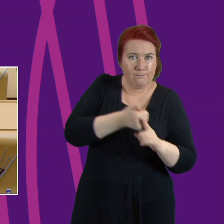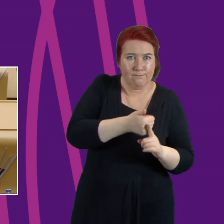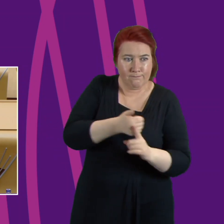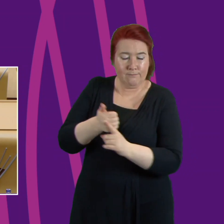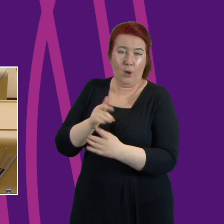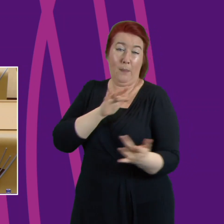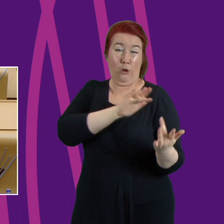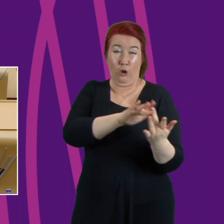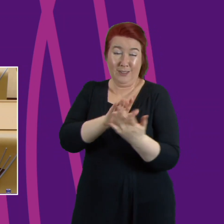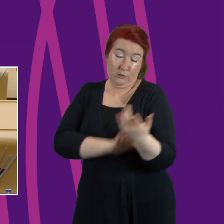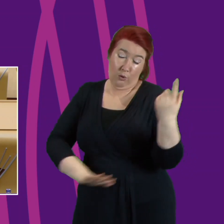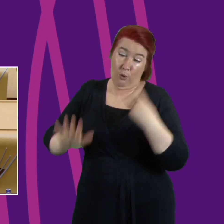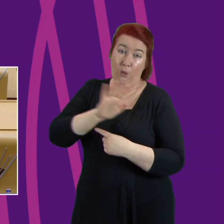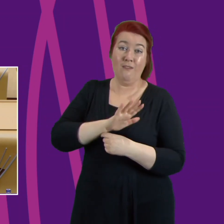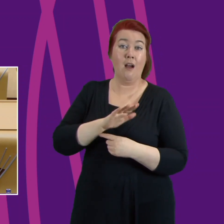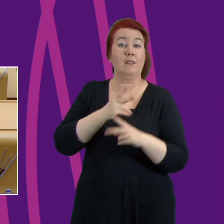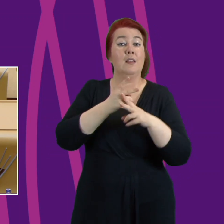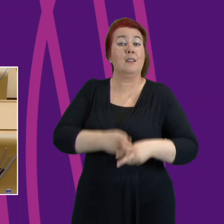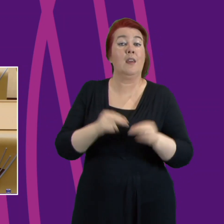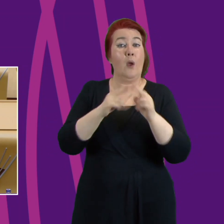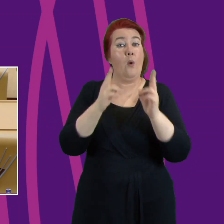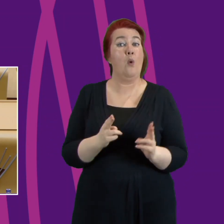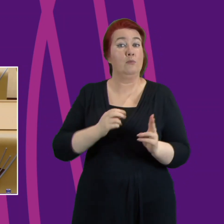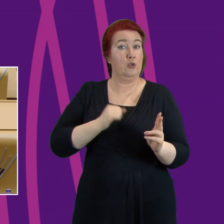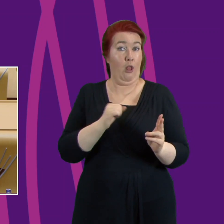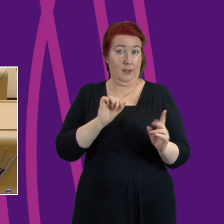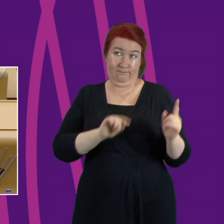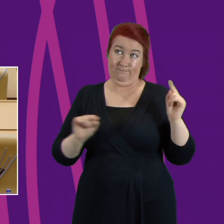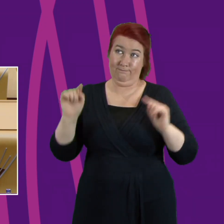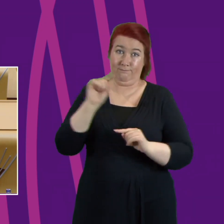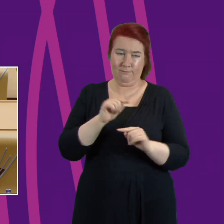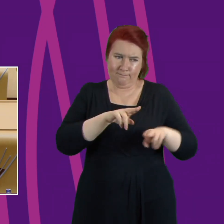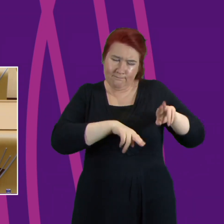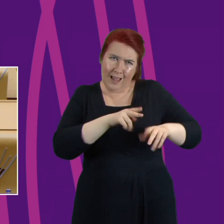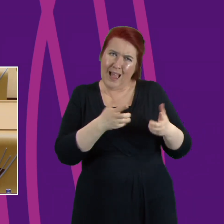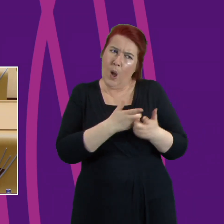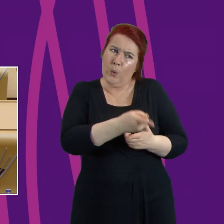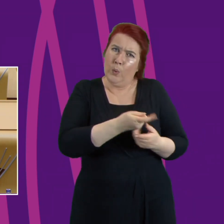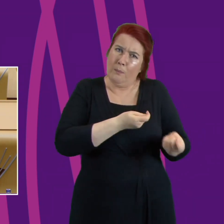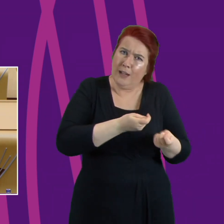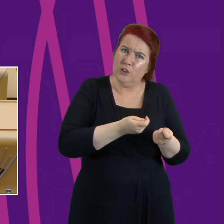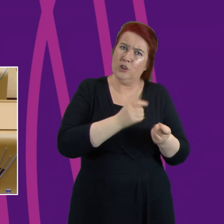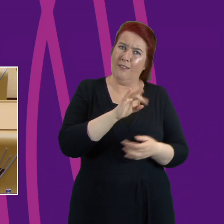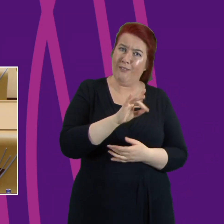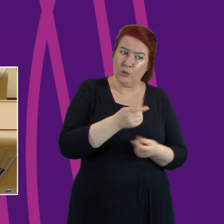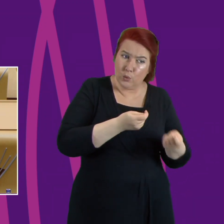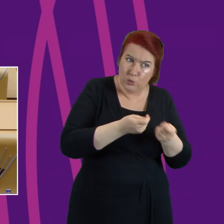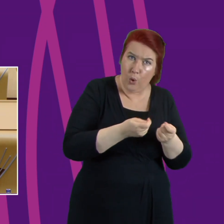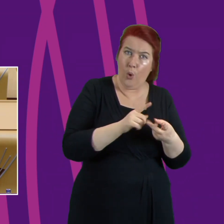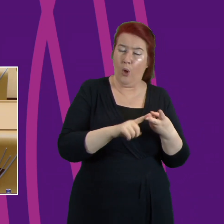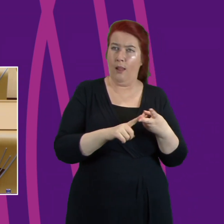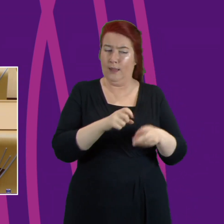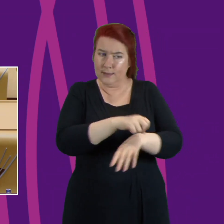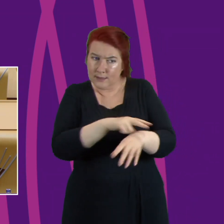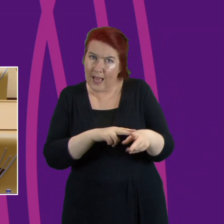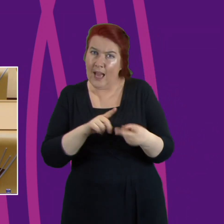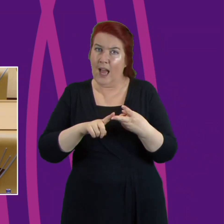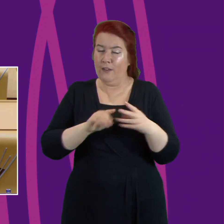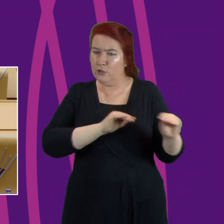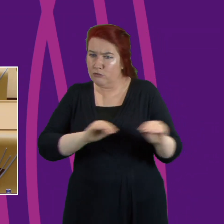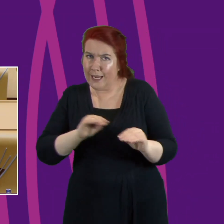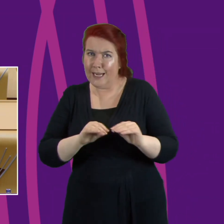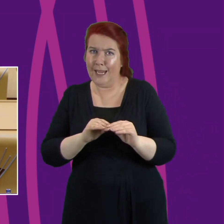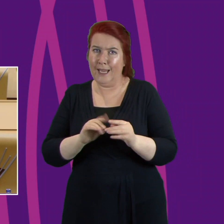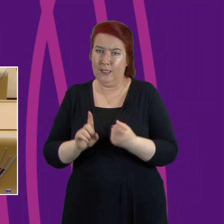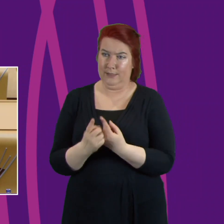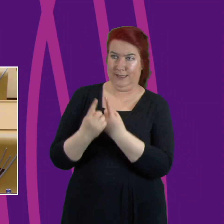home in Scotland. They are assessing how each home is managing infection control, staffing, training, physical distancing